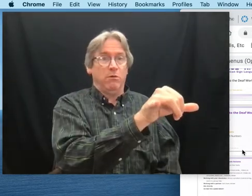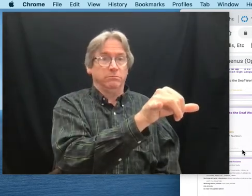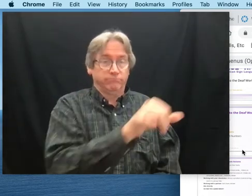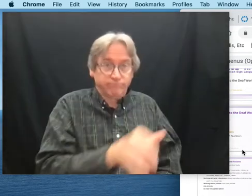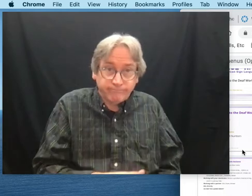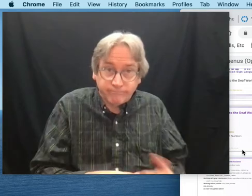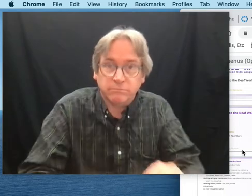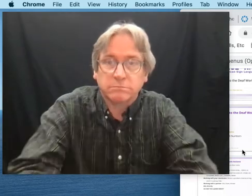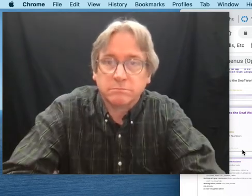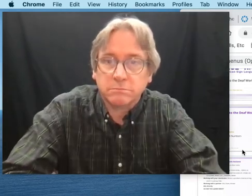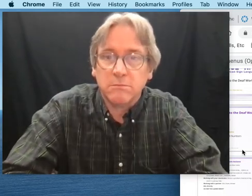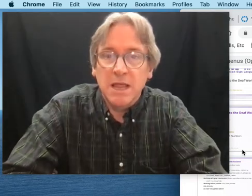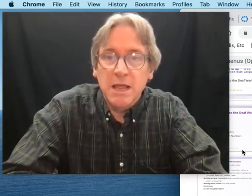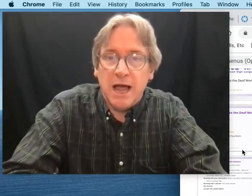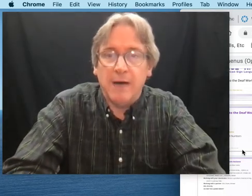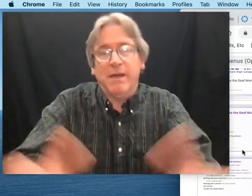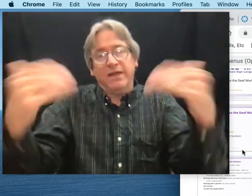that one.